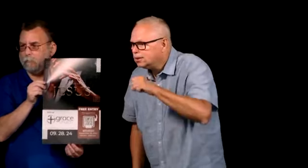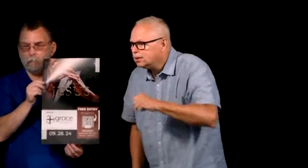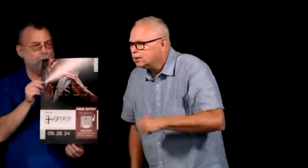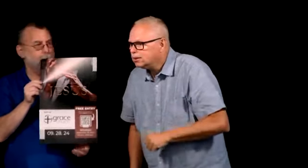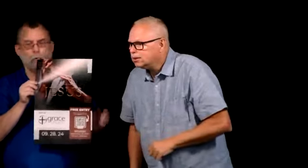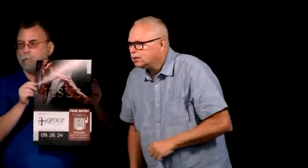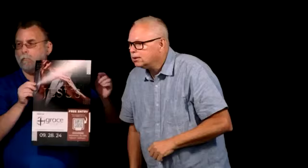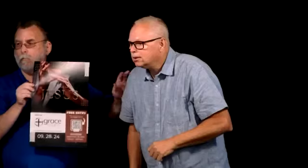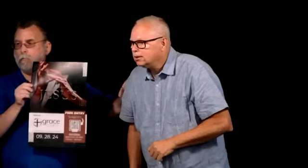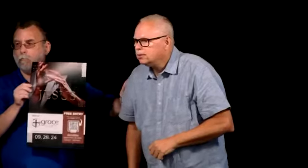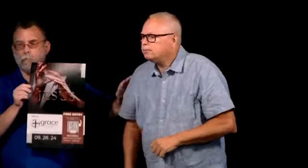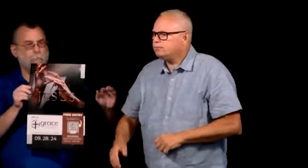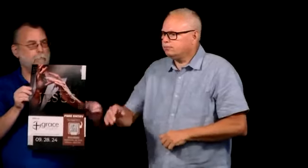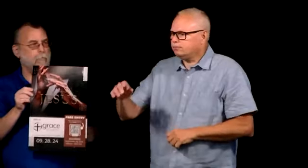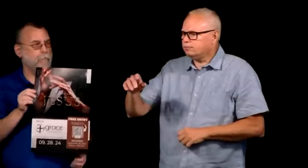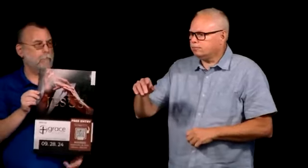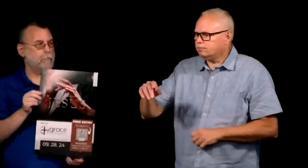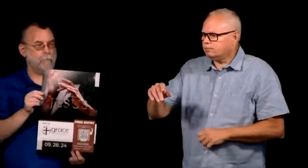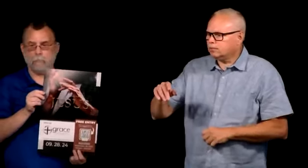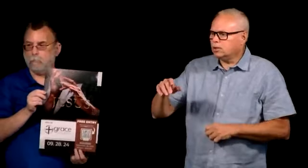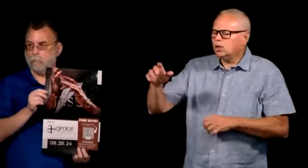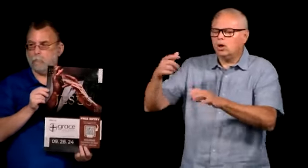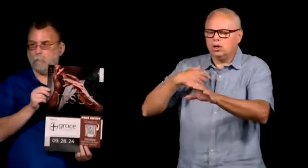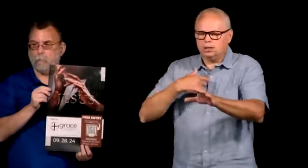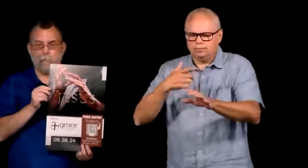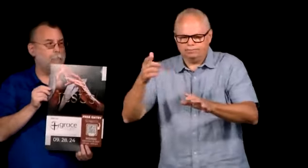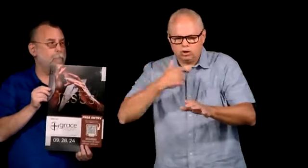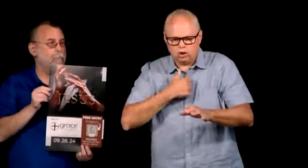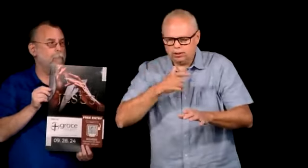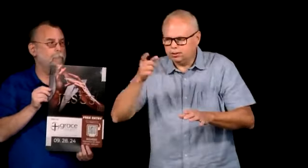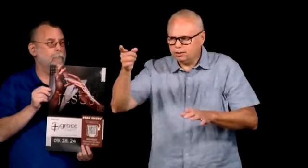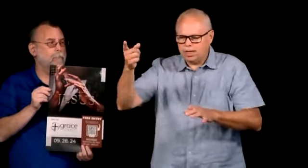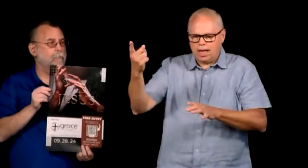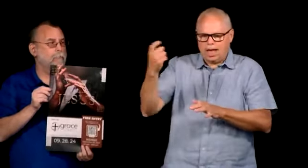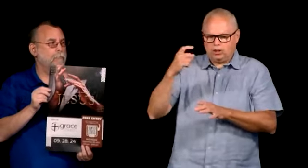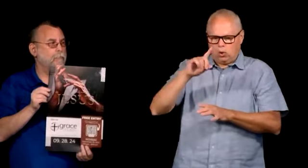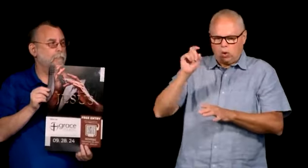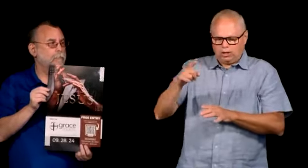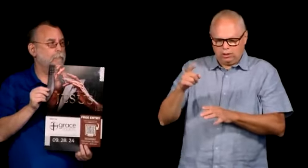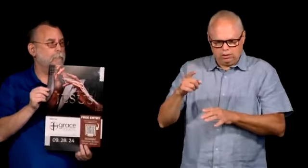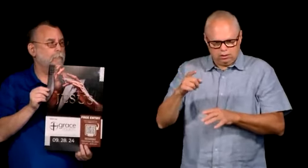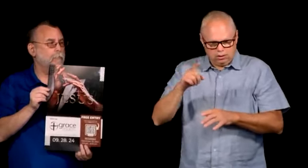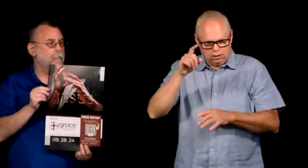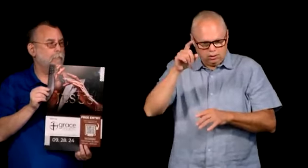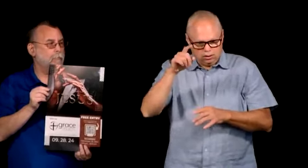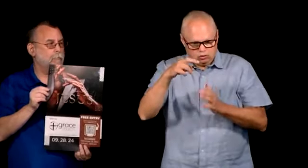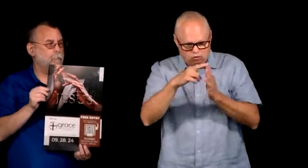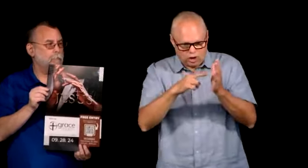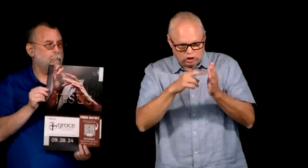Okay. So there was a question that was